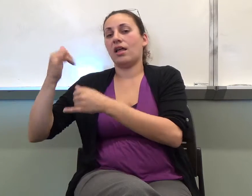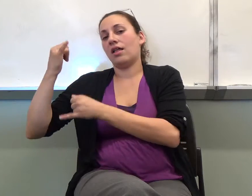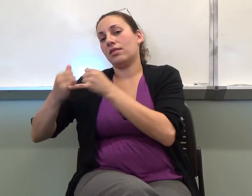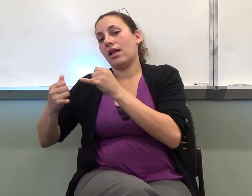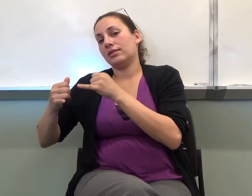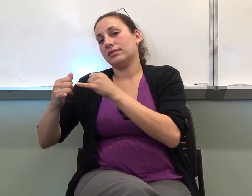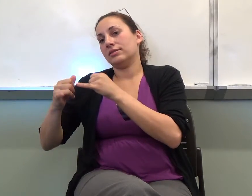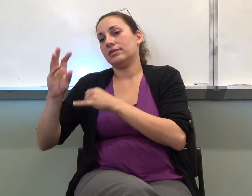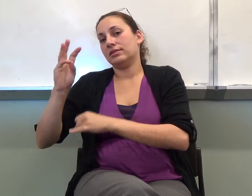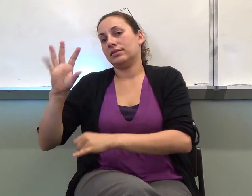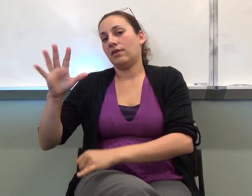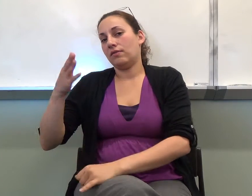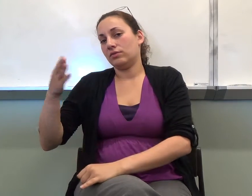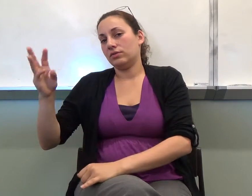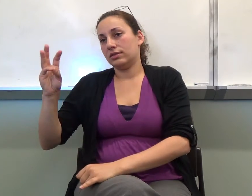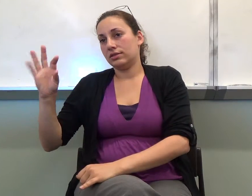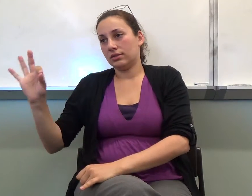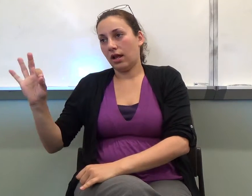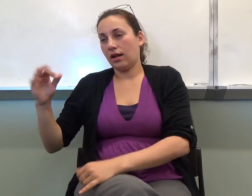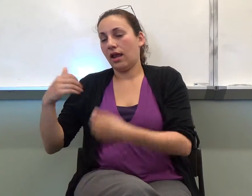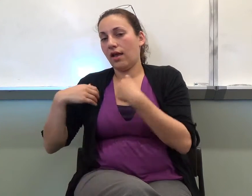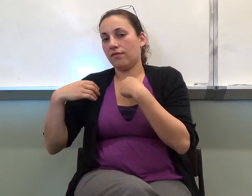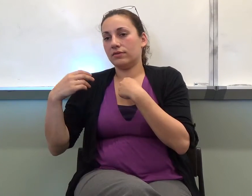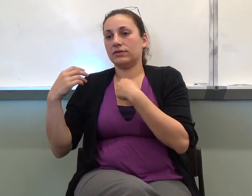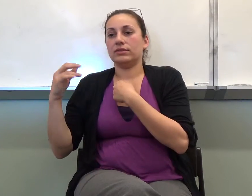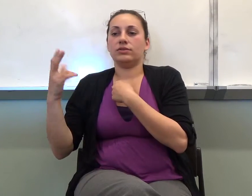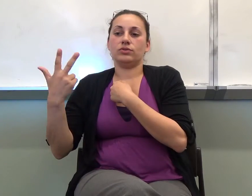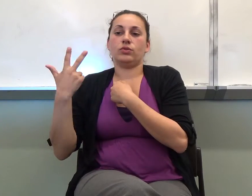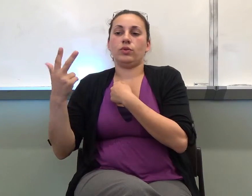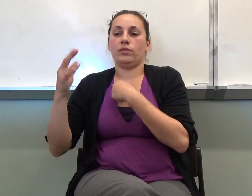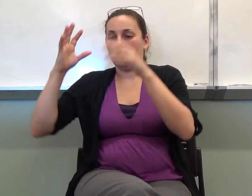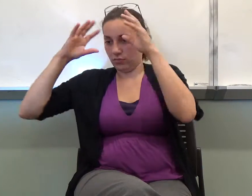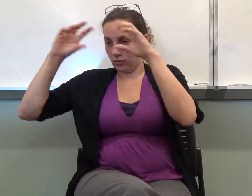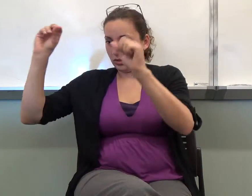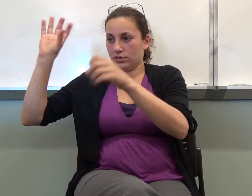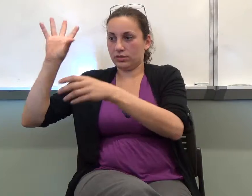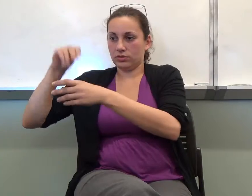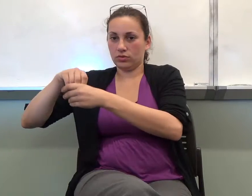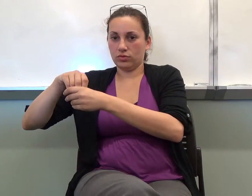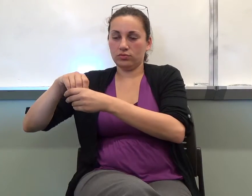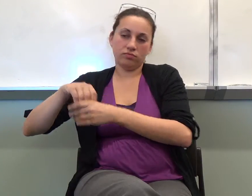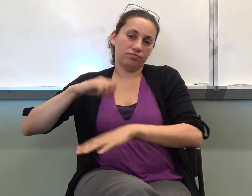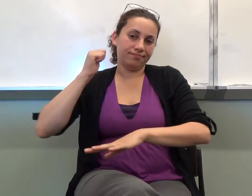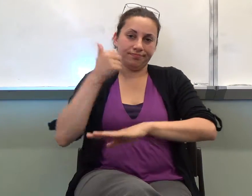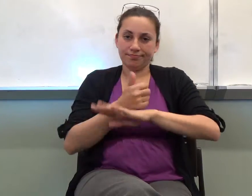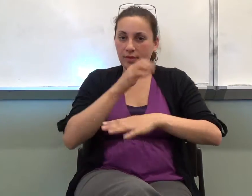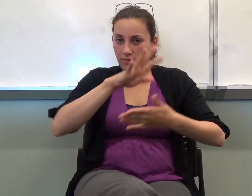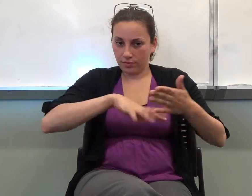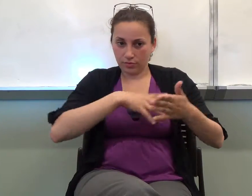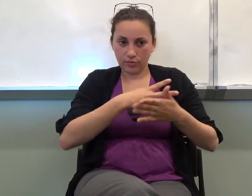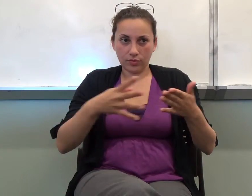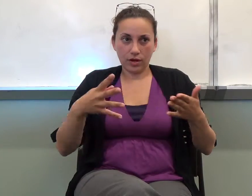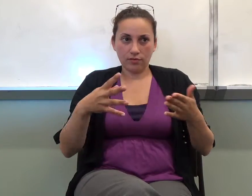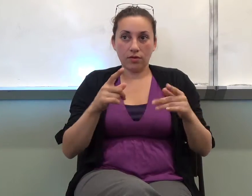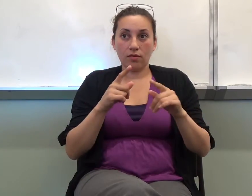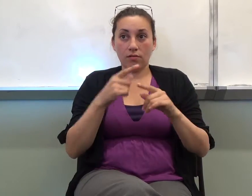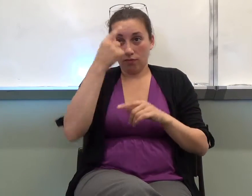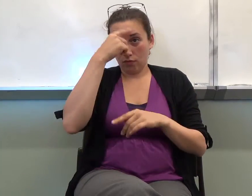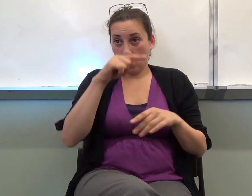Okay, now that sets up everything you need to do a graph. And the graph for a frequency distribution is given